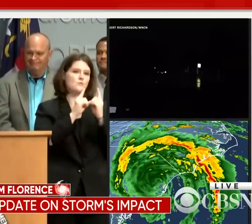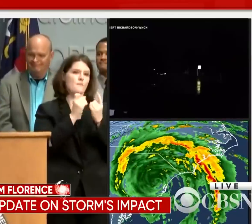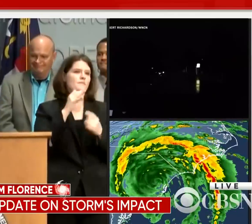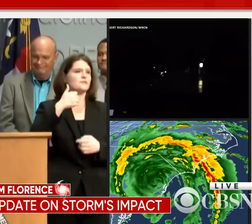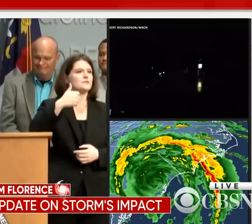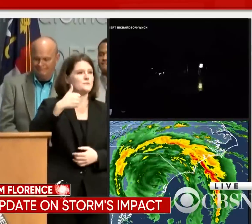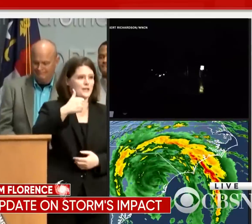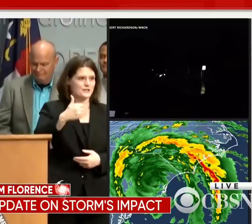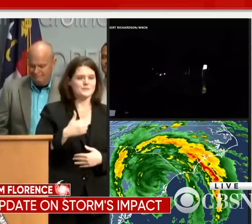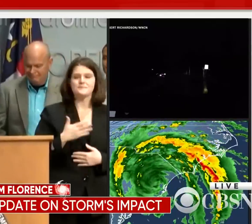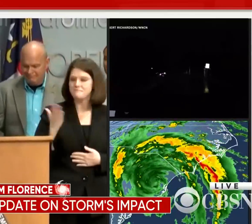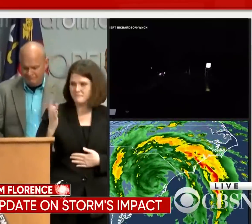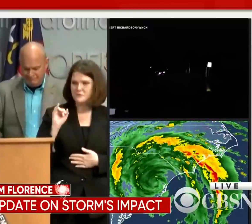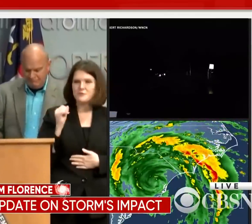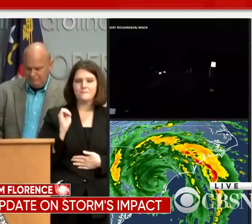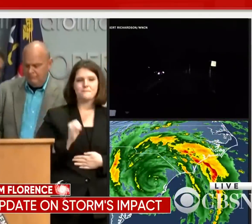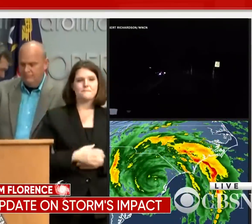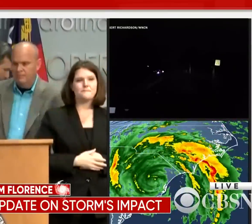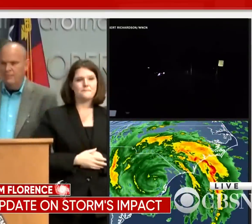Jim.